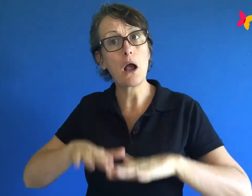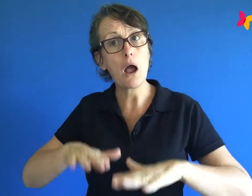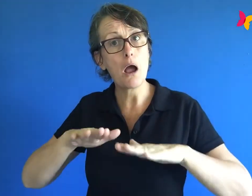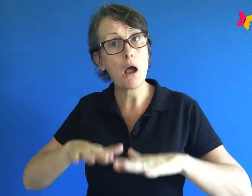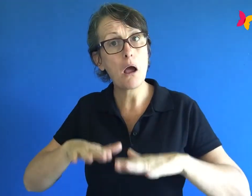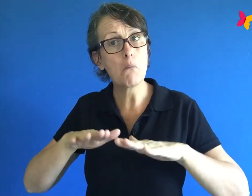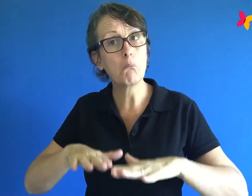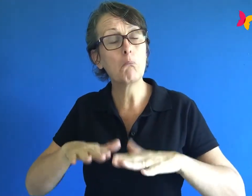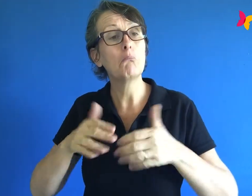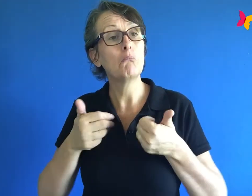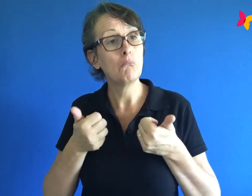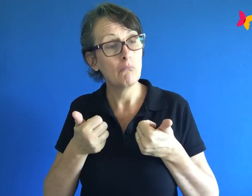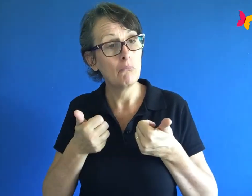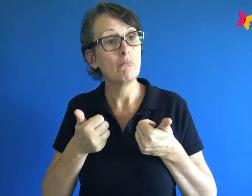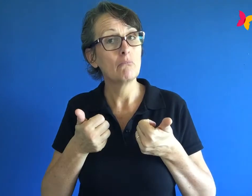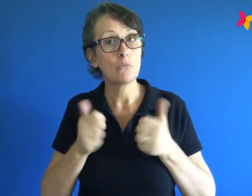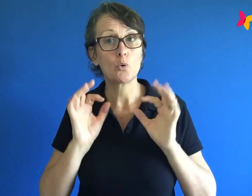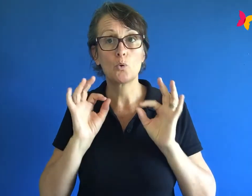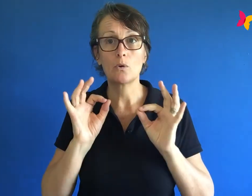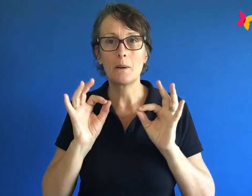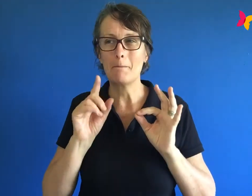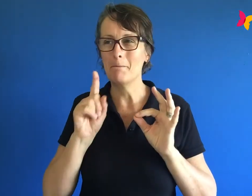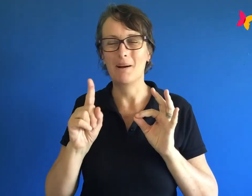calm, but it didn't last long.